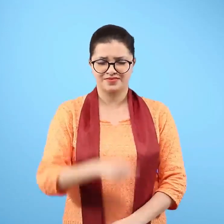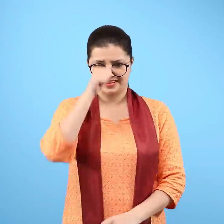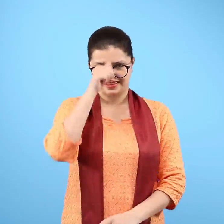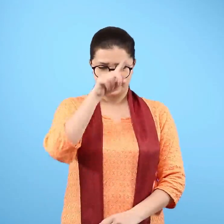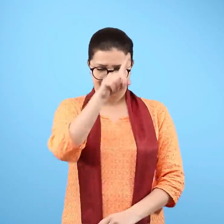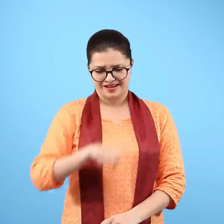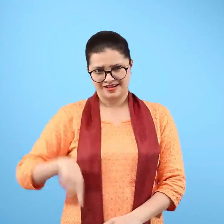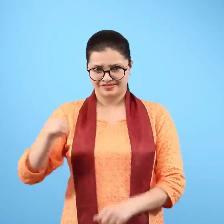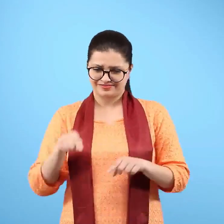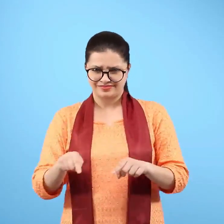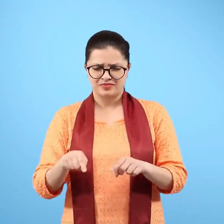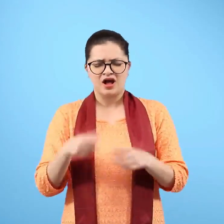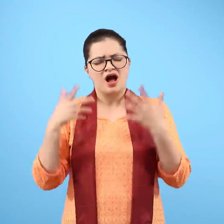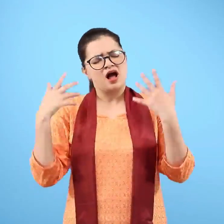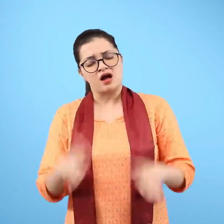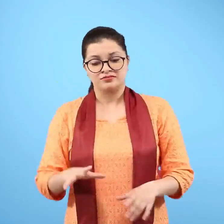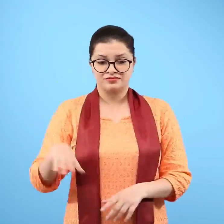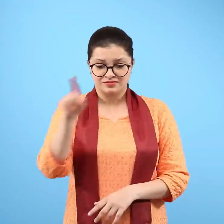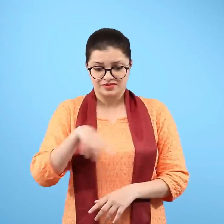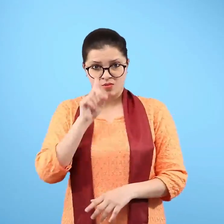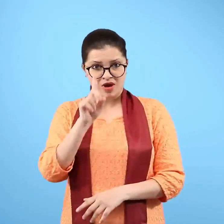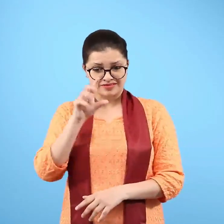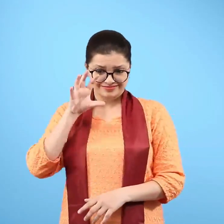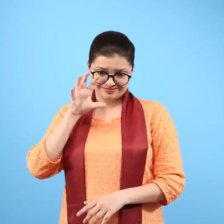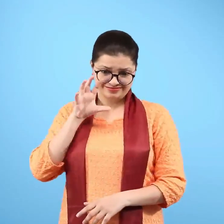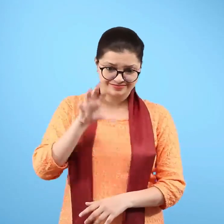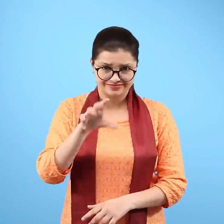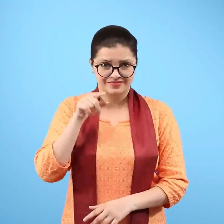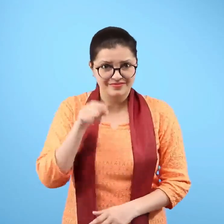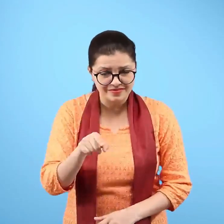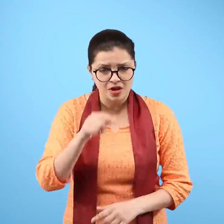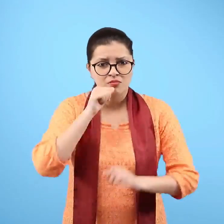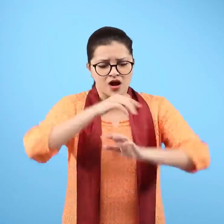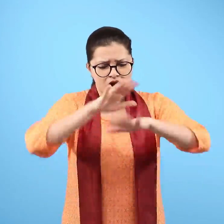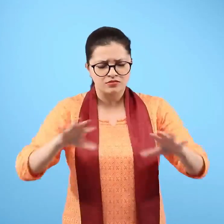Name one state which does not have the sea on any side.